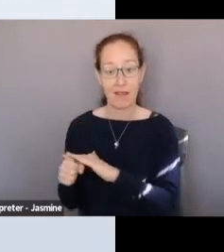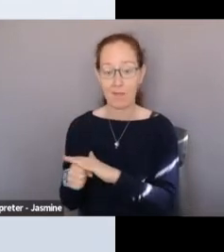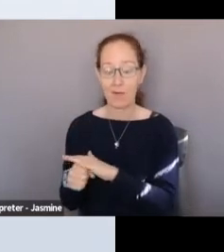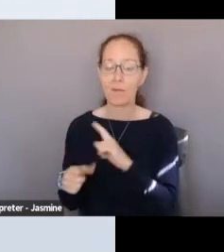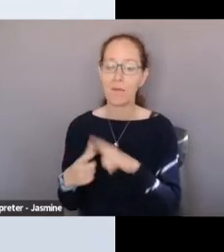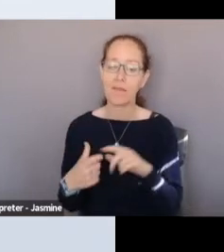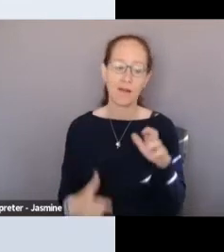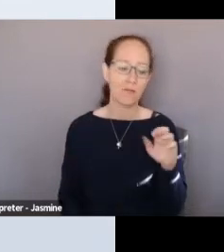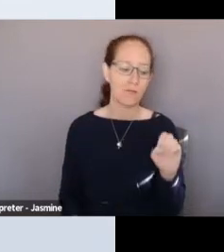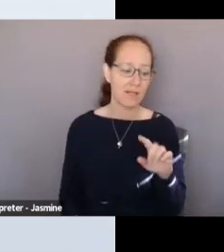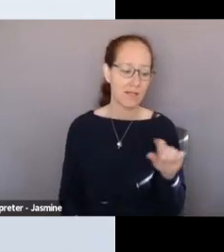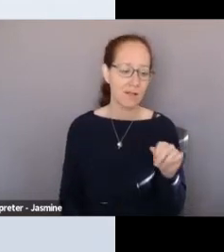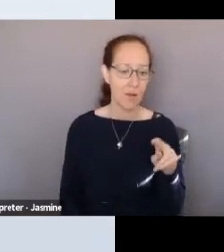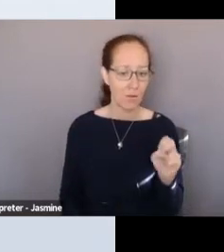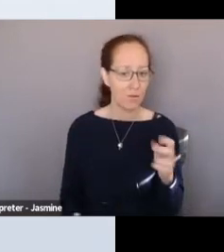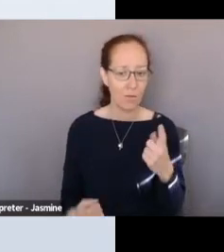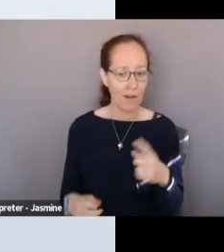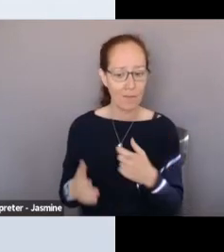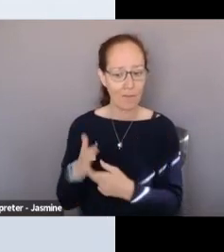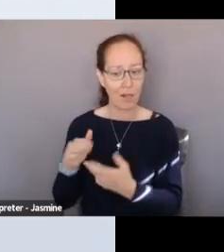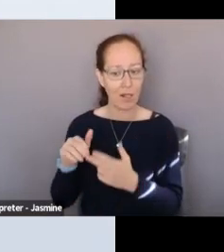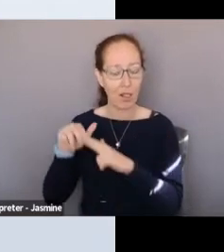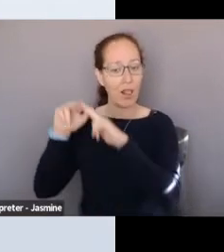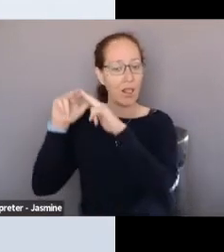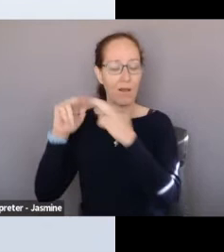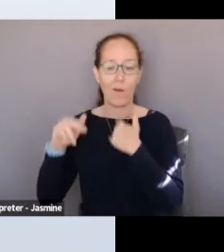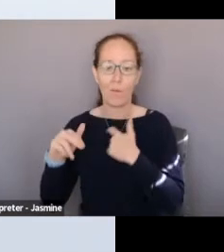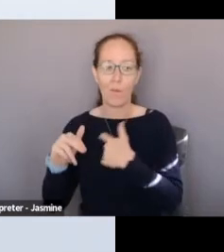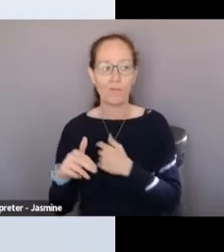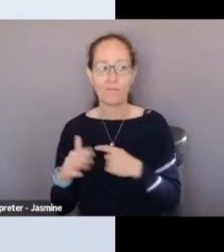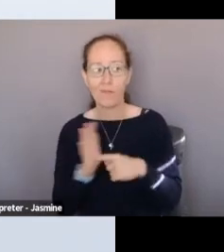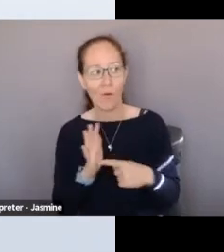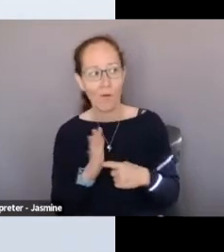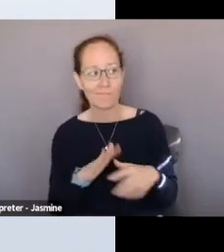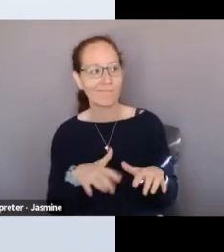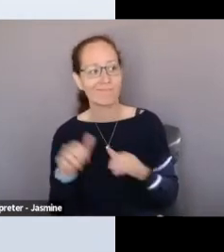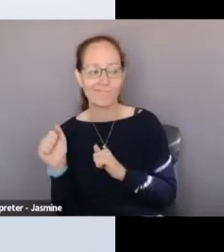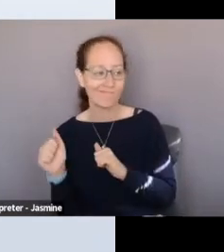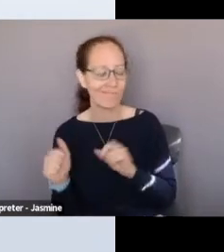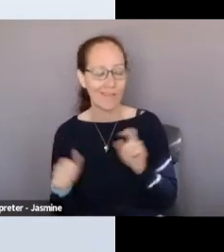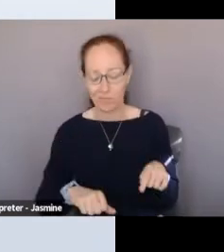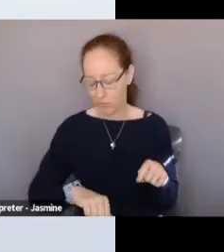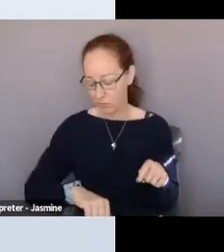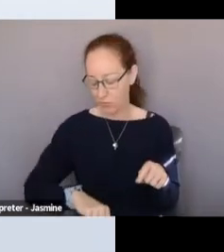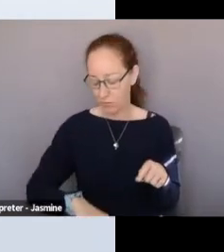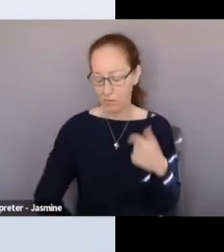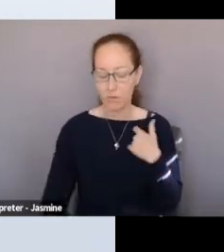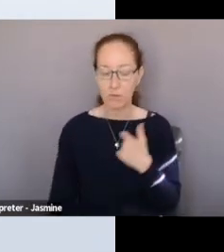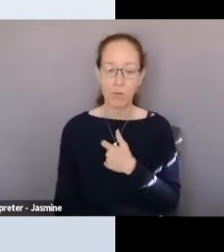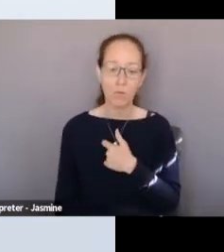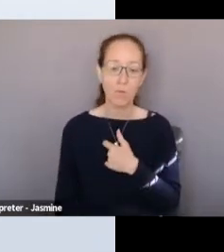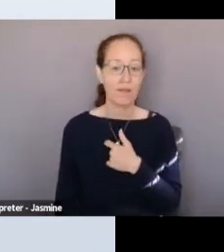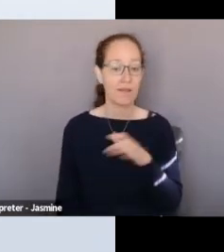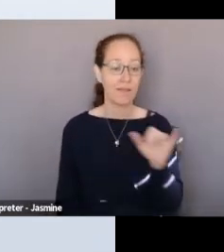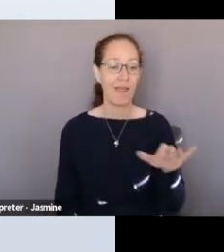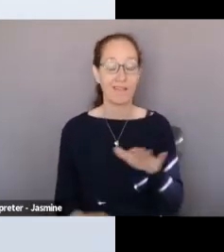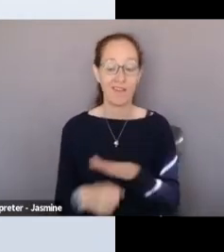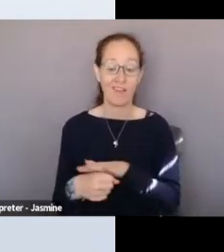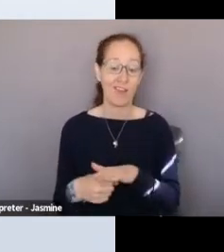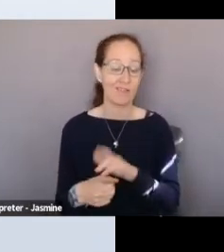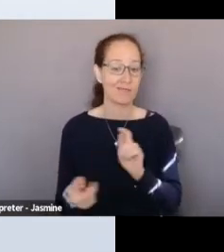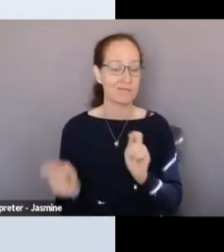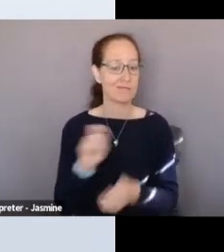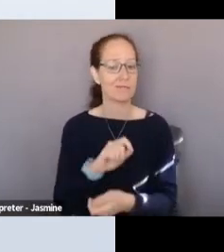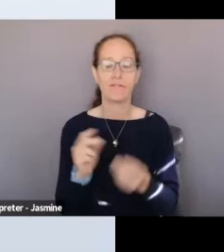So Gowanus is a rapidly changing area. And with the performances and interactive